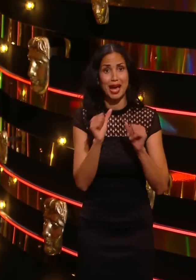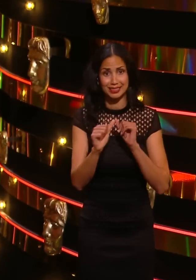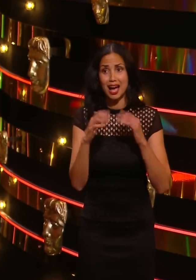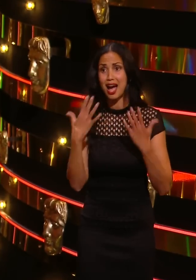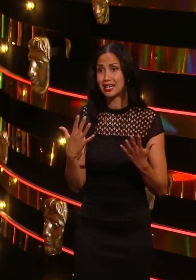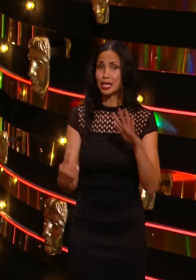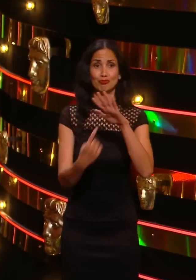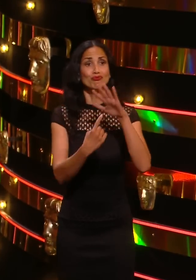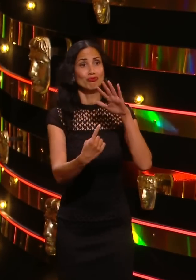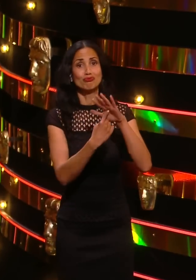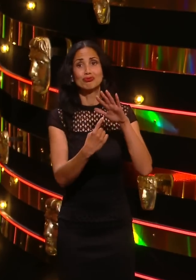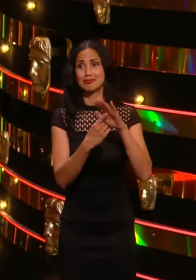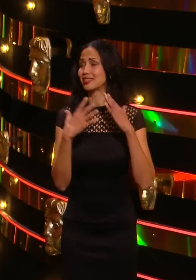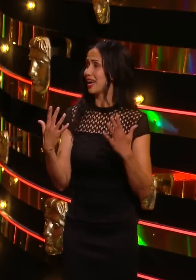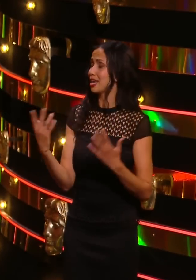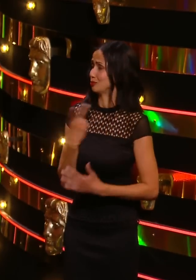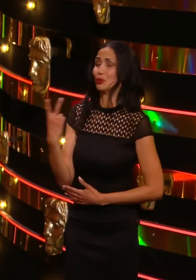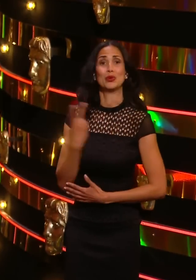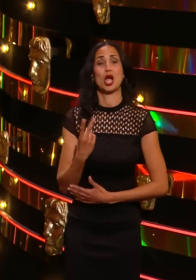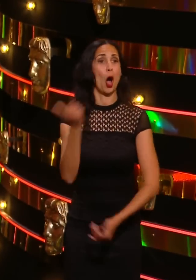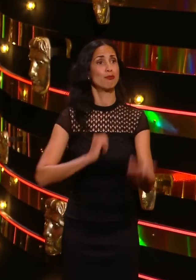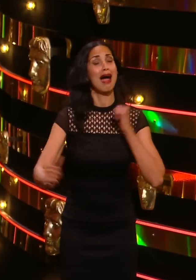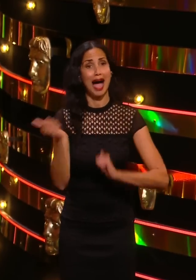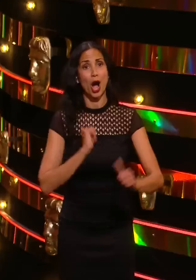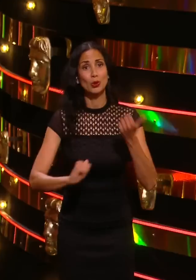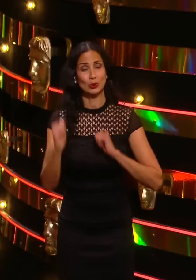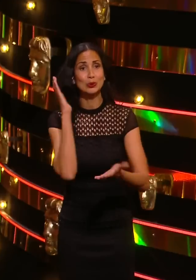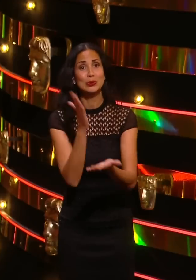what deaf people want. So we are so proud of it.